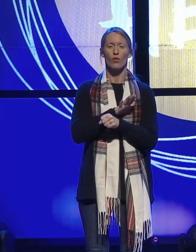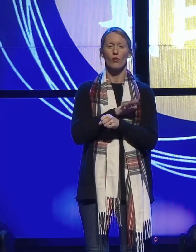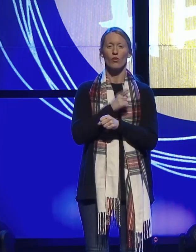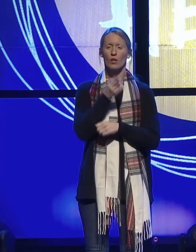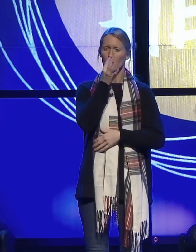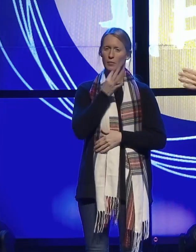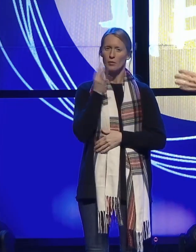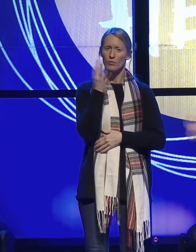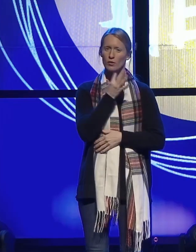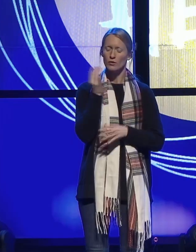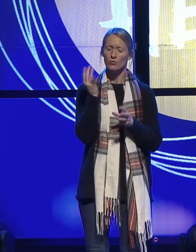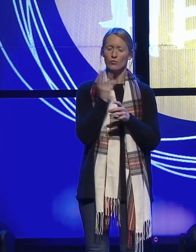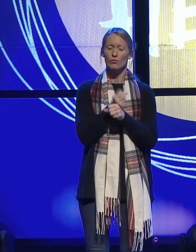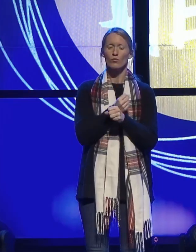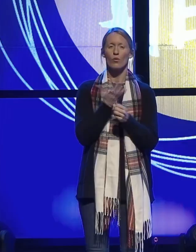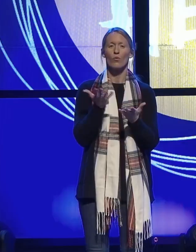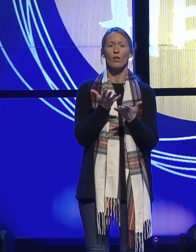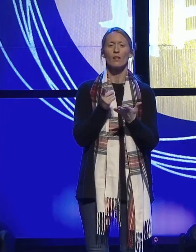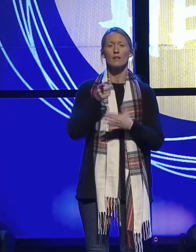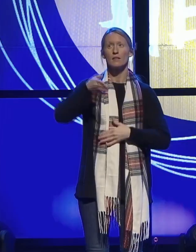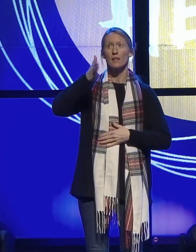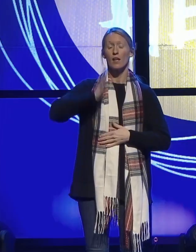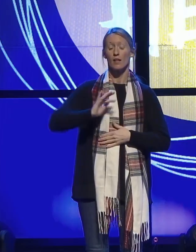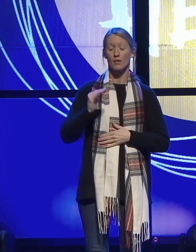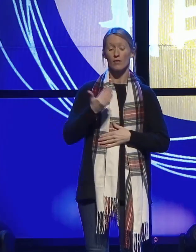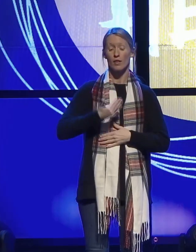wrap up, what is it that God's inviting you into today?